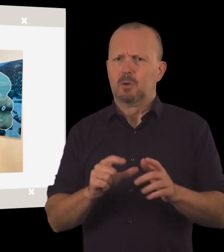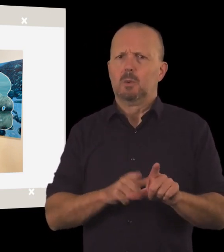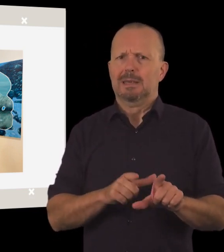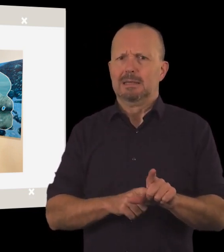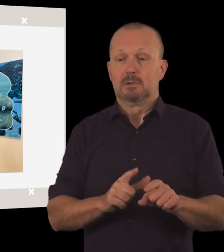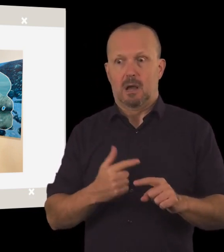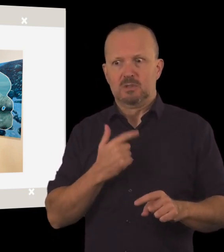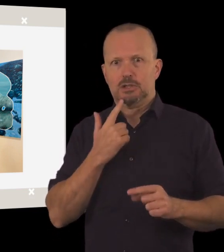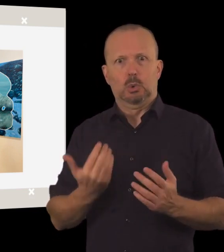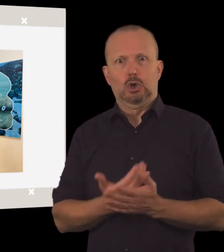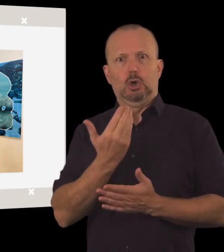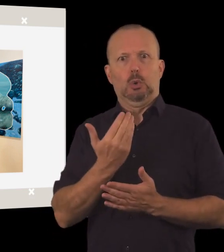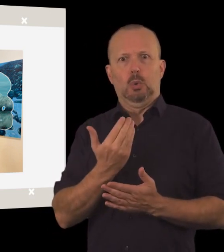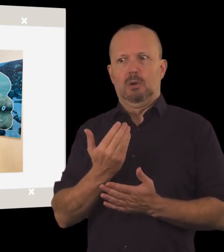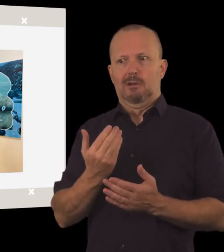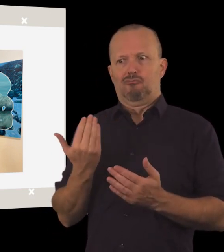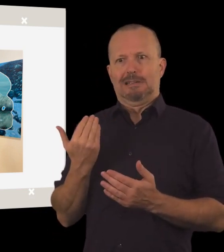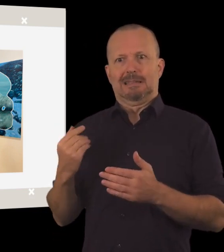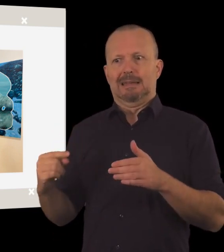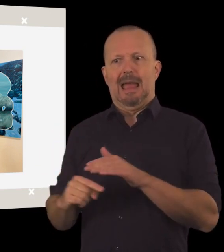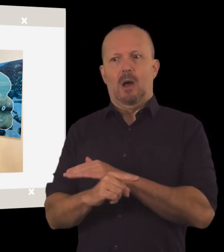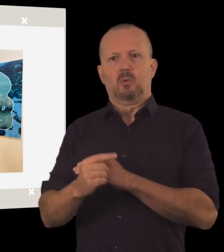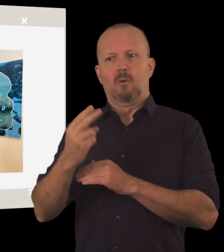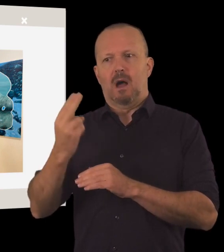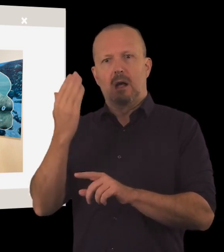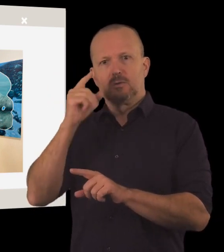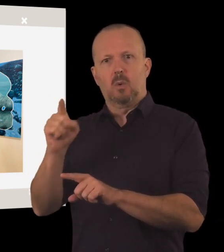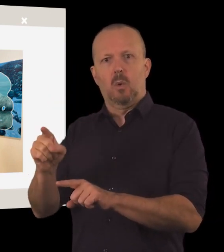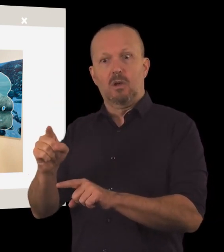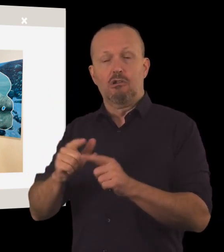really challenging years for me as I was still pretty fresh out of art school.